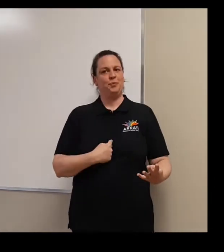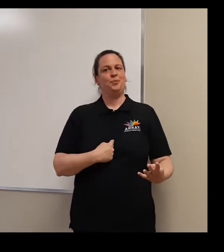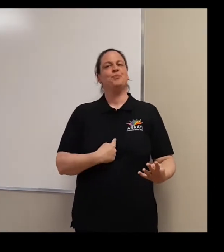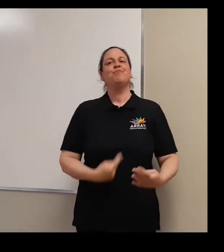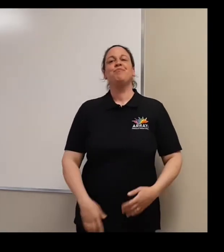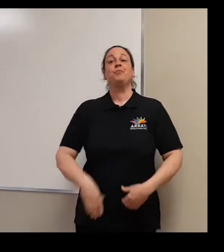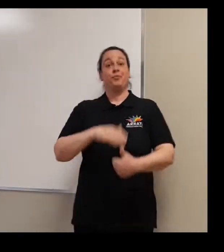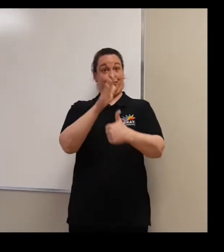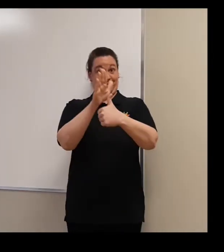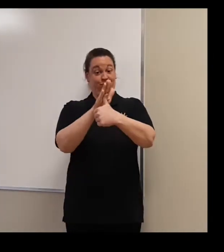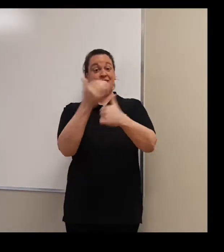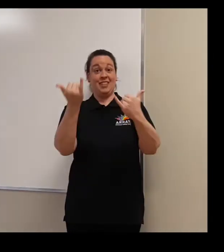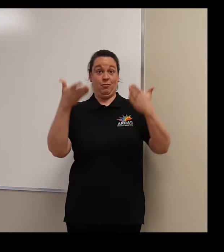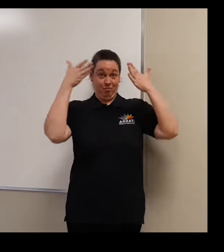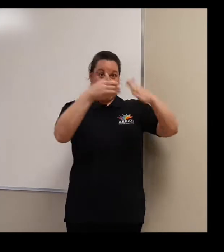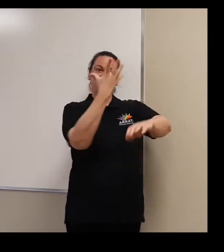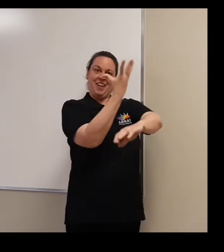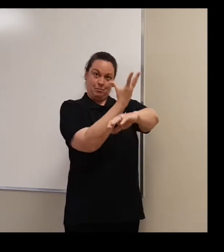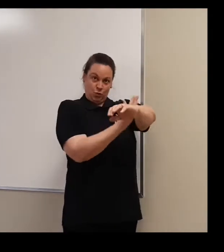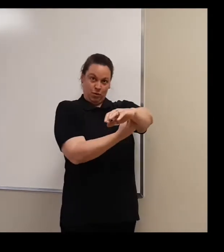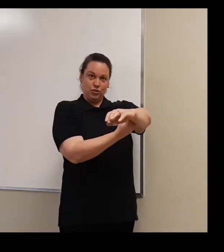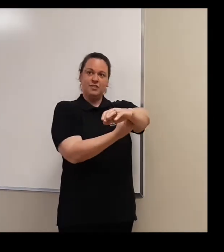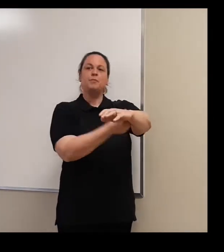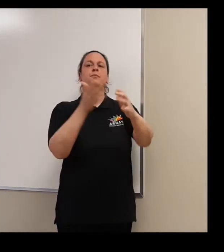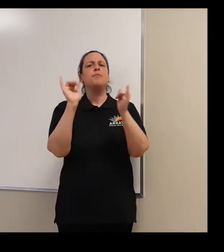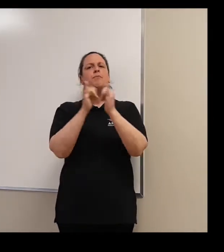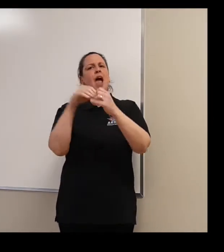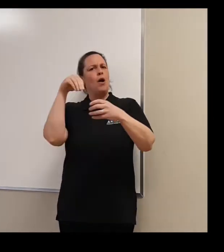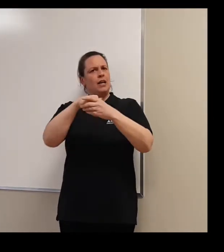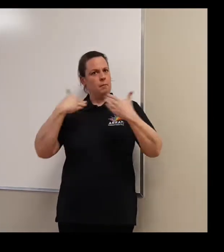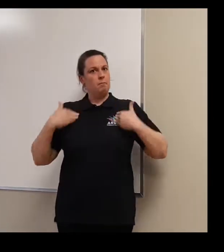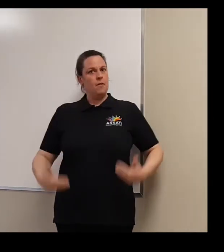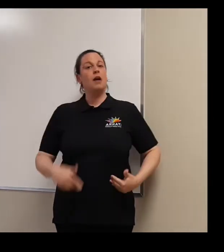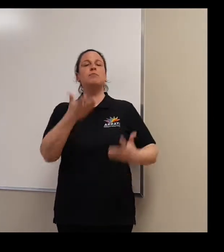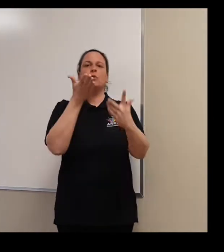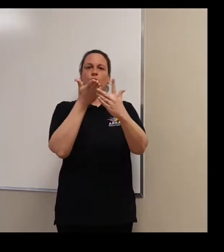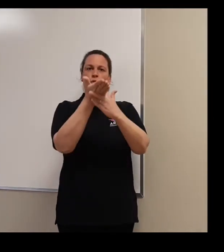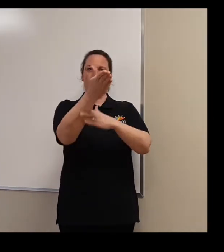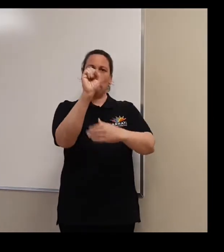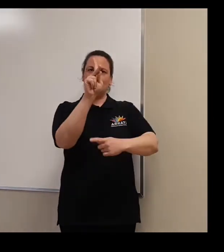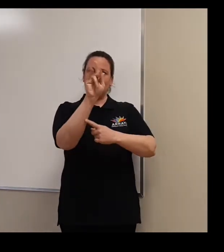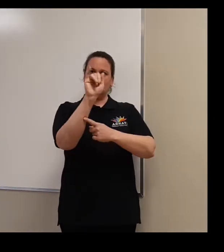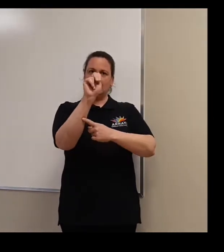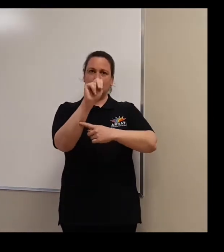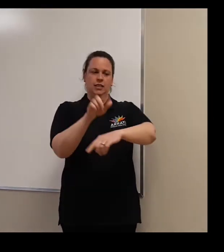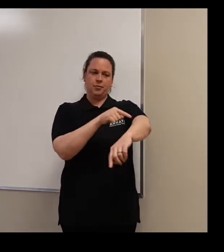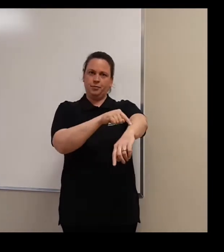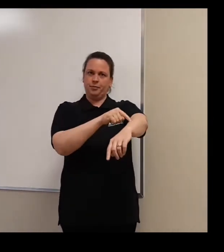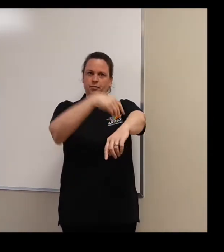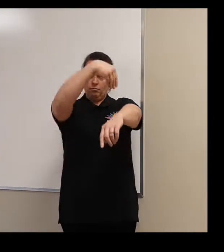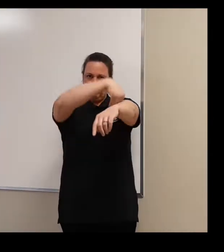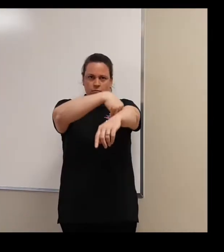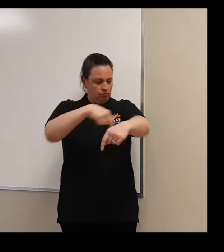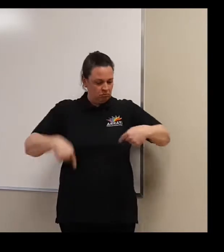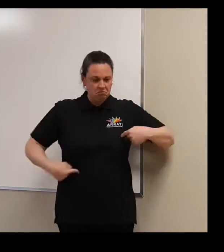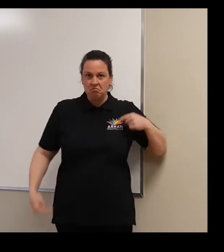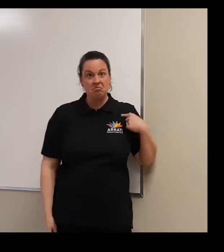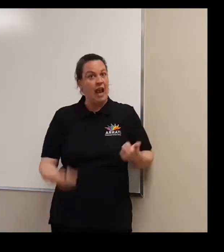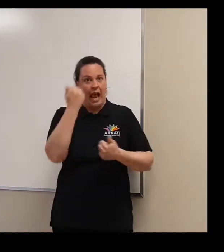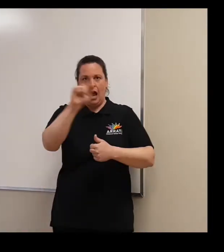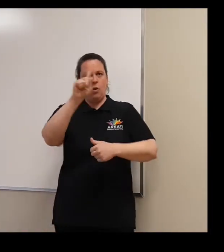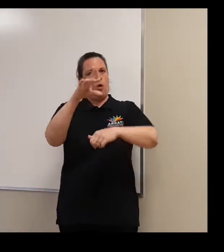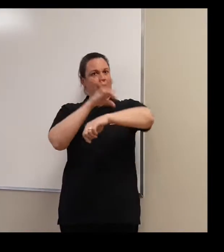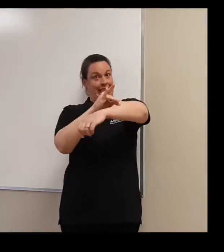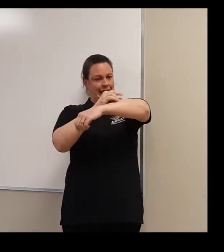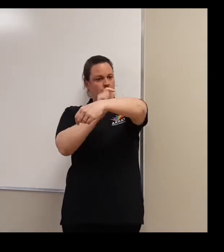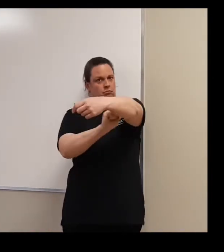ingestion. First, I'll explain absorption. For your body to absorb something, it has to touch your skin and go through